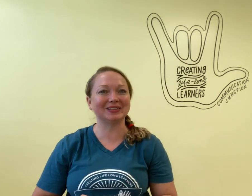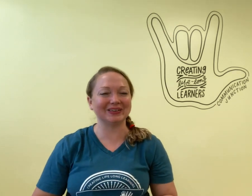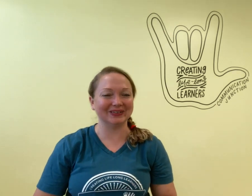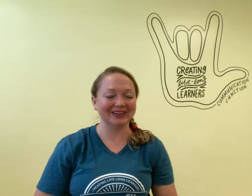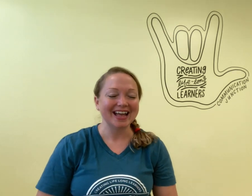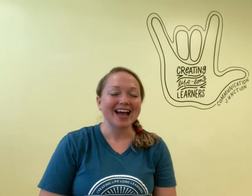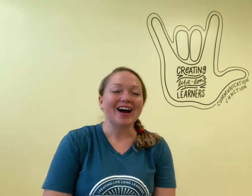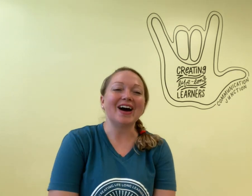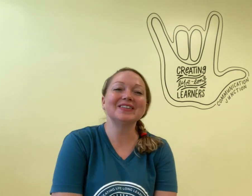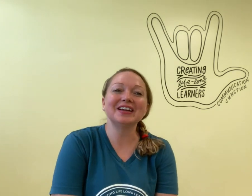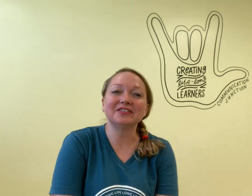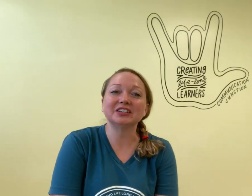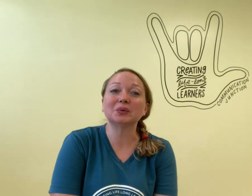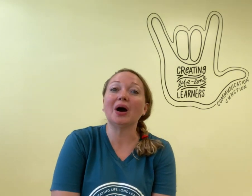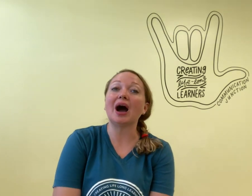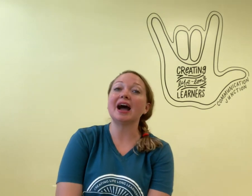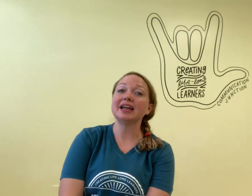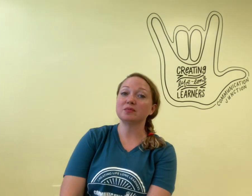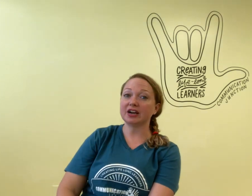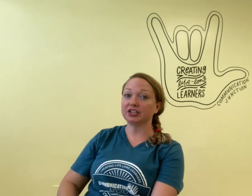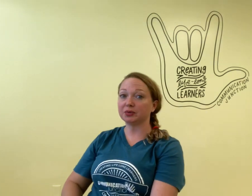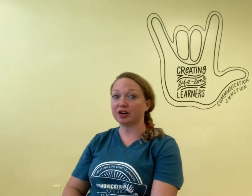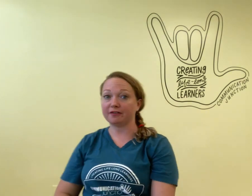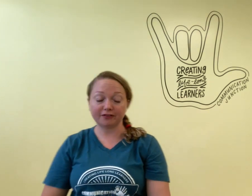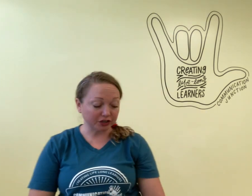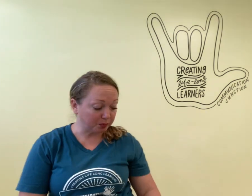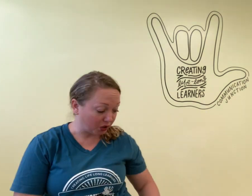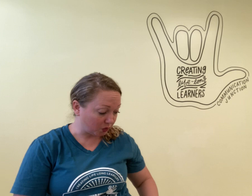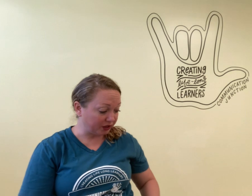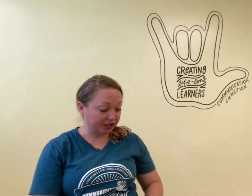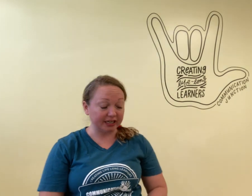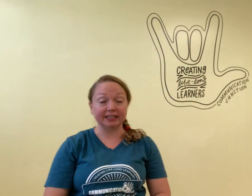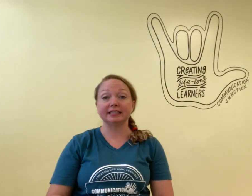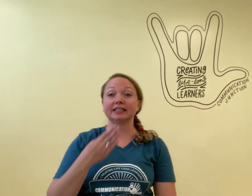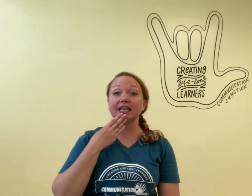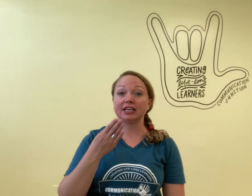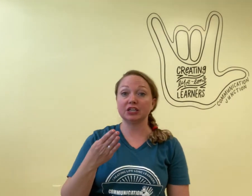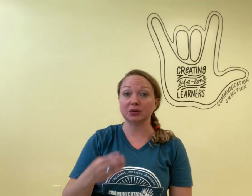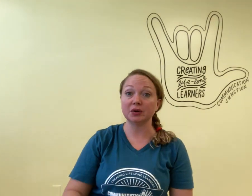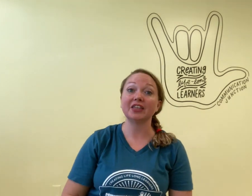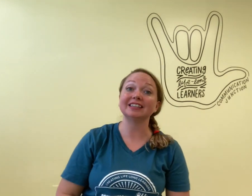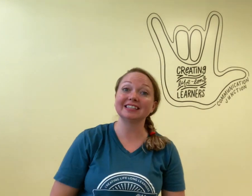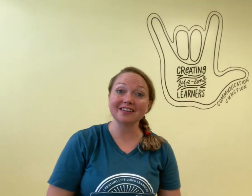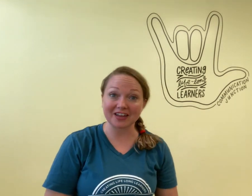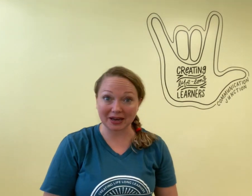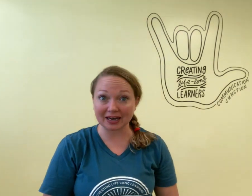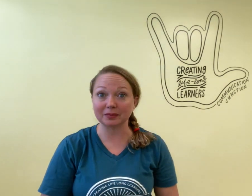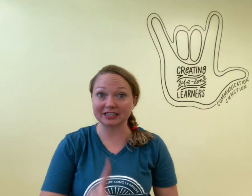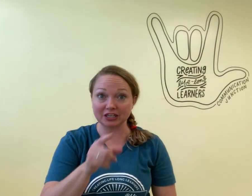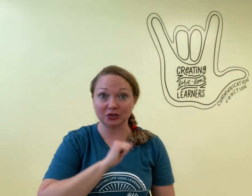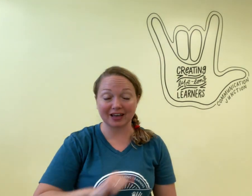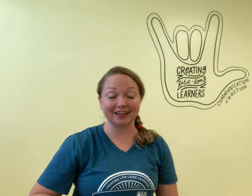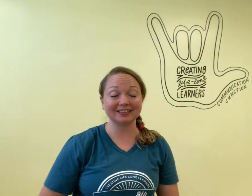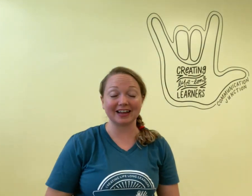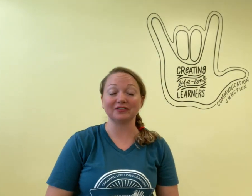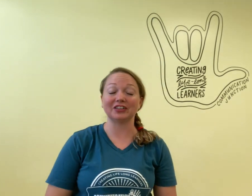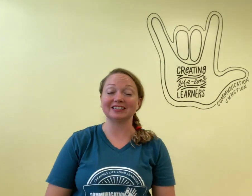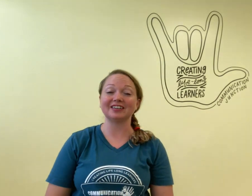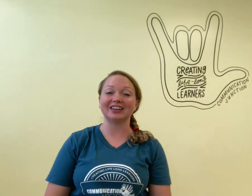you. All right, friends, well, I am ready to read our first book, which is Thank You, Thanksgiving, and I'm going to teach you that sign for Thanksgiving here in